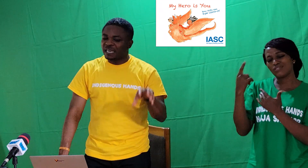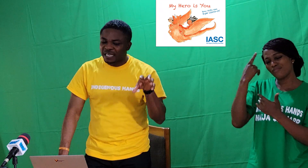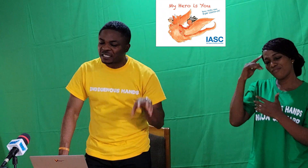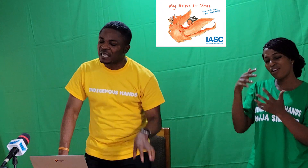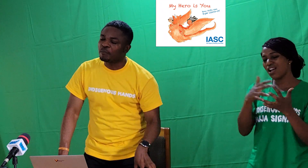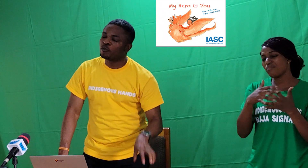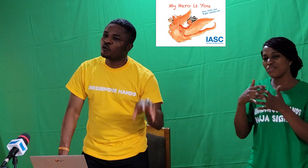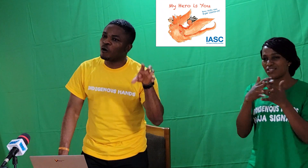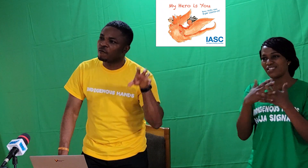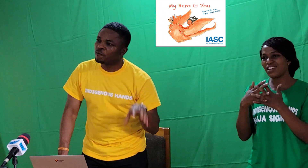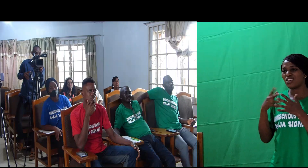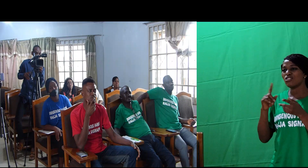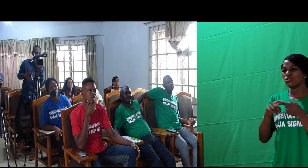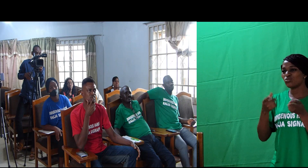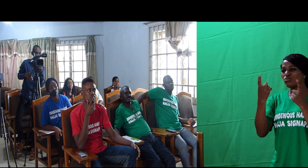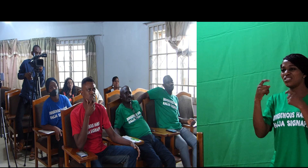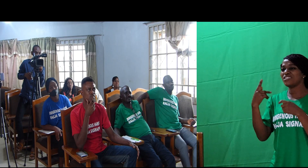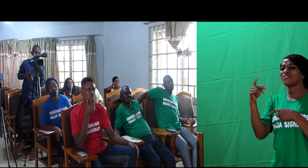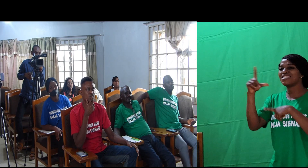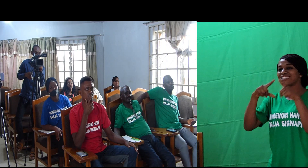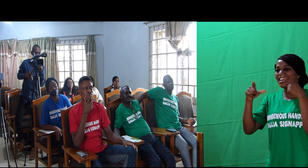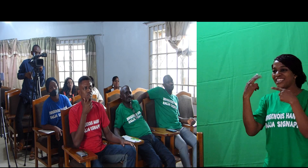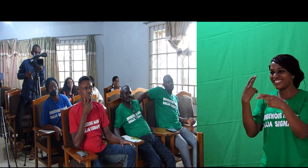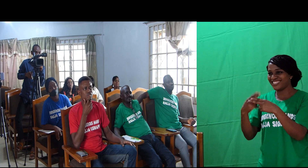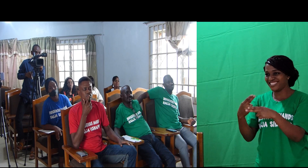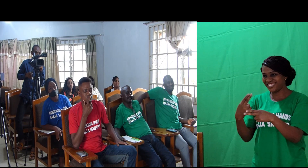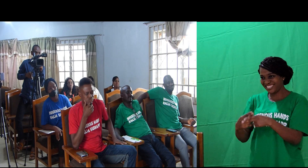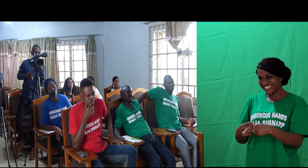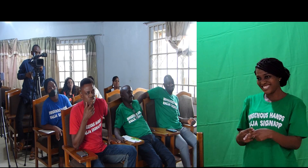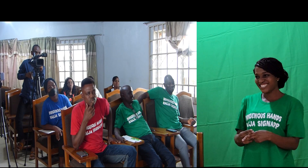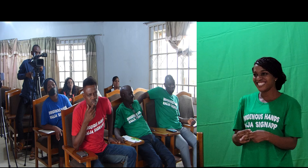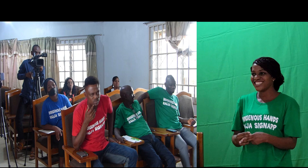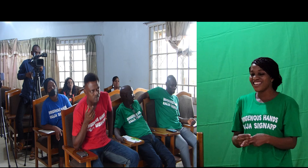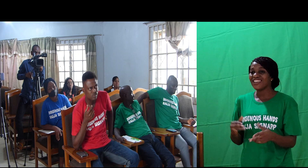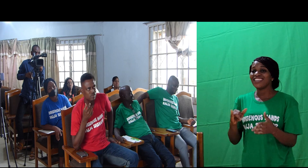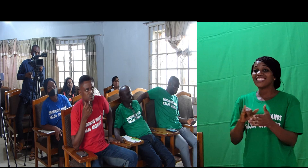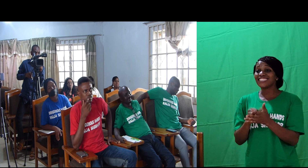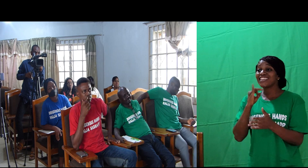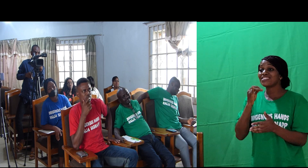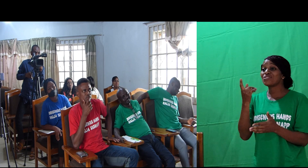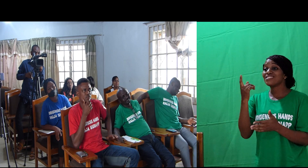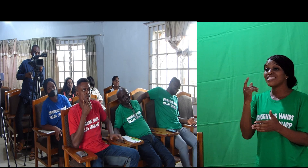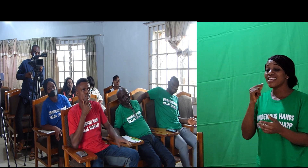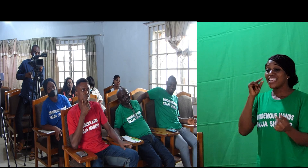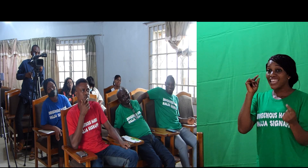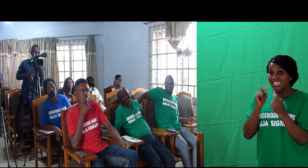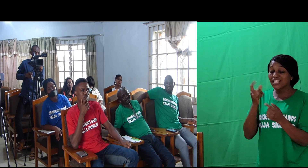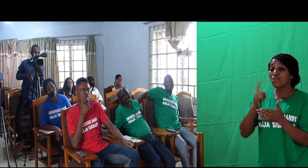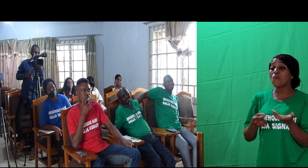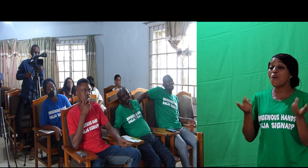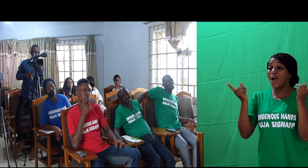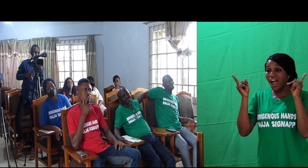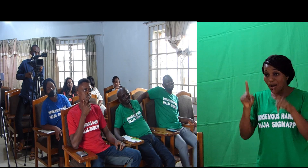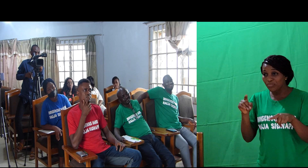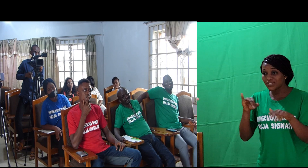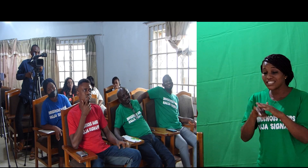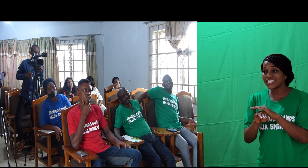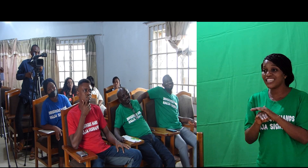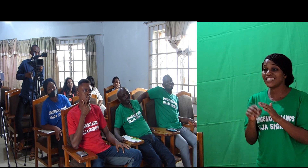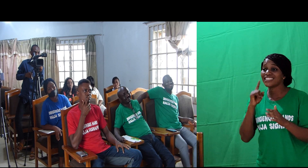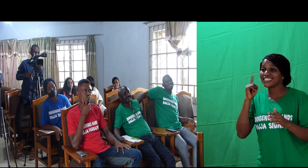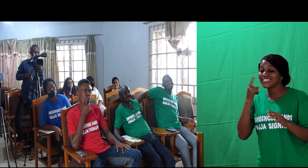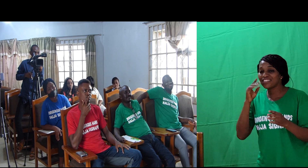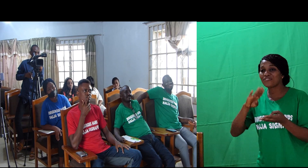That is an example of what language in the deaf community is. The language that the deaf in